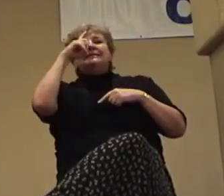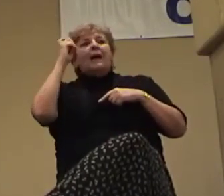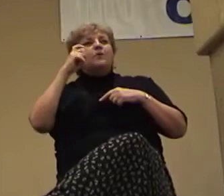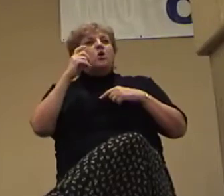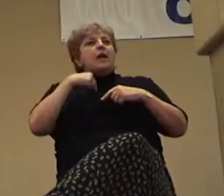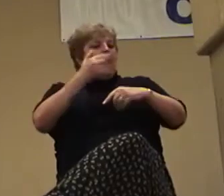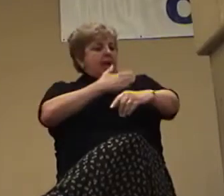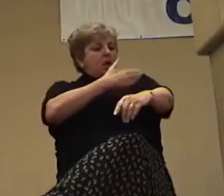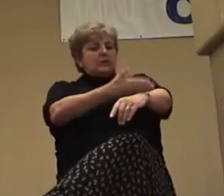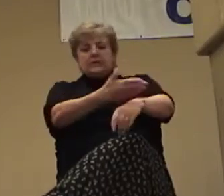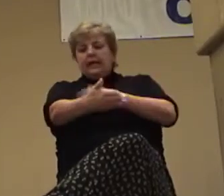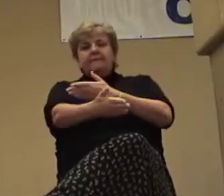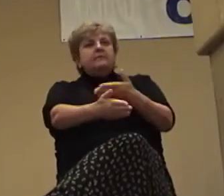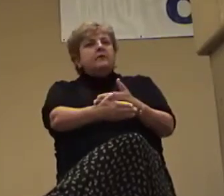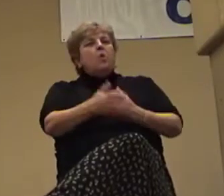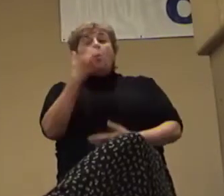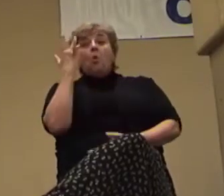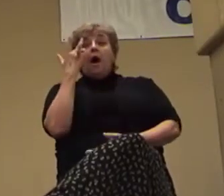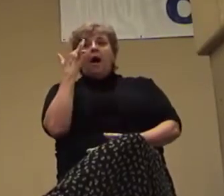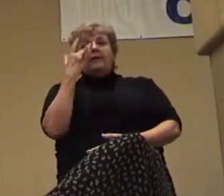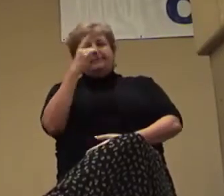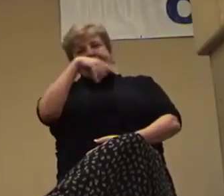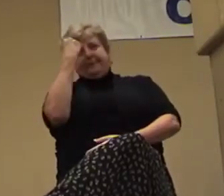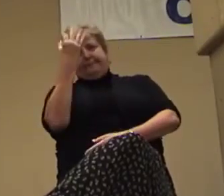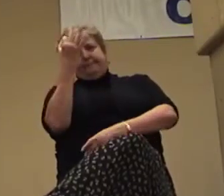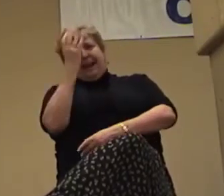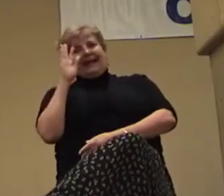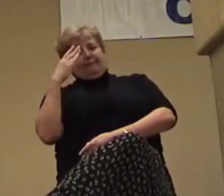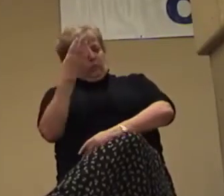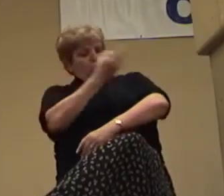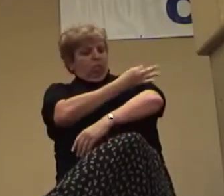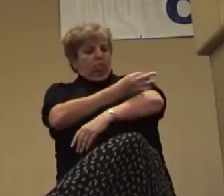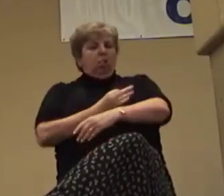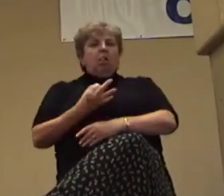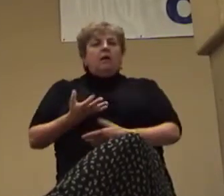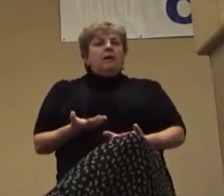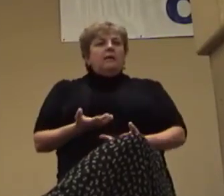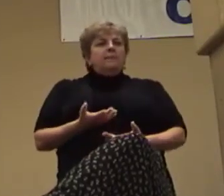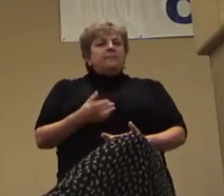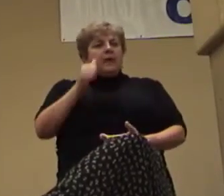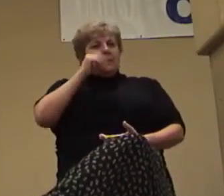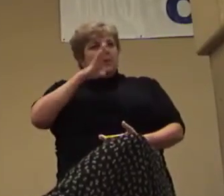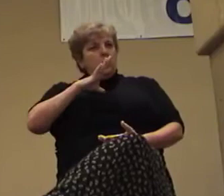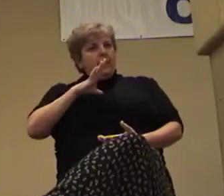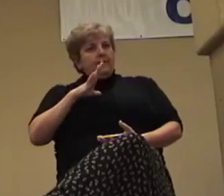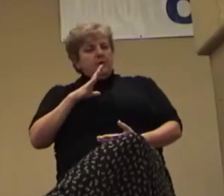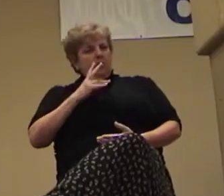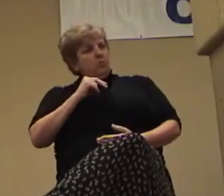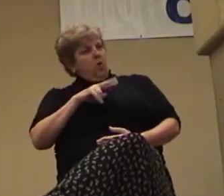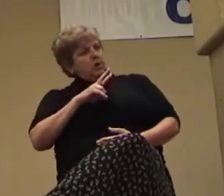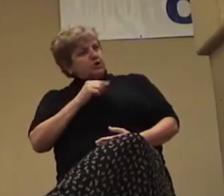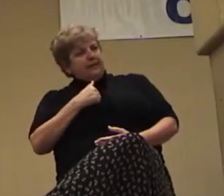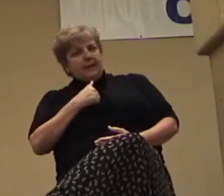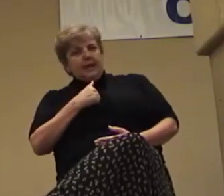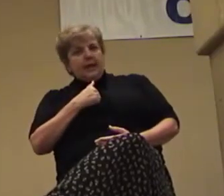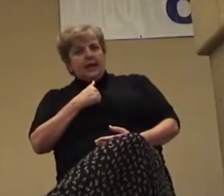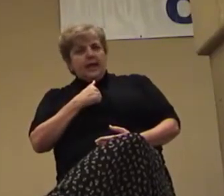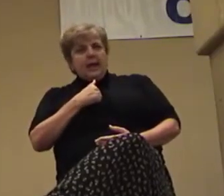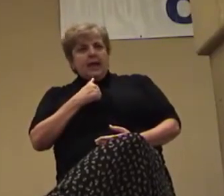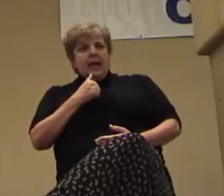bruises. And the women I sponsored were watching me go through this, and I started losing my babies. I started losing my